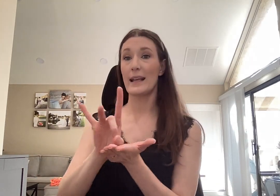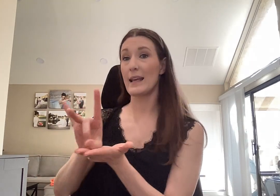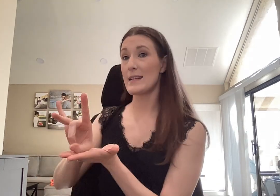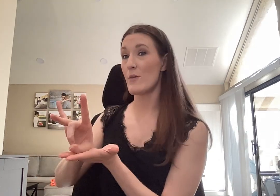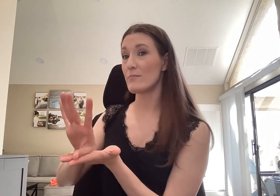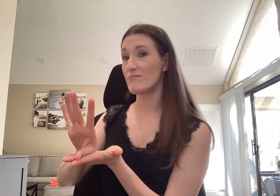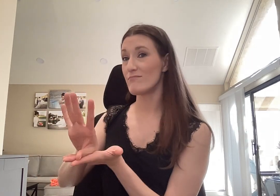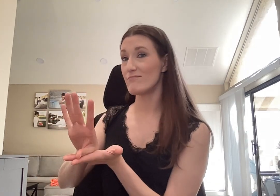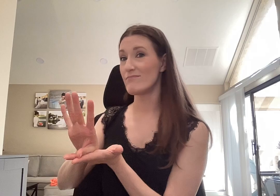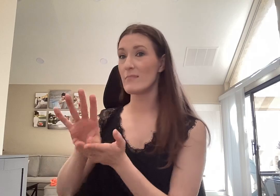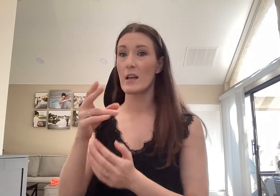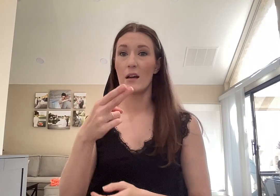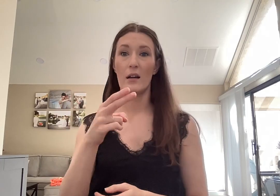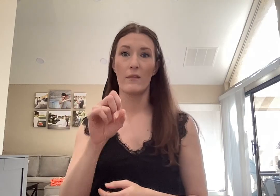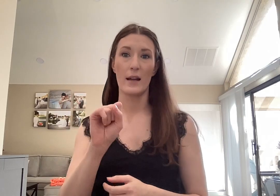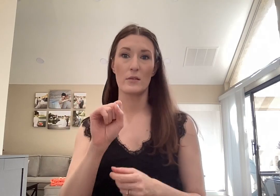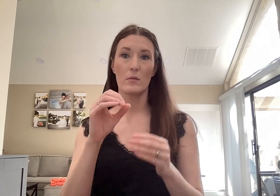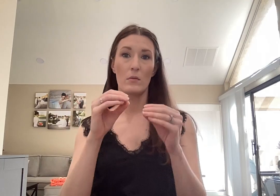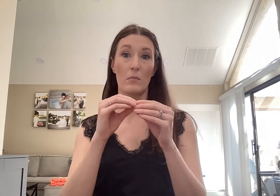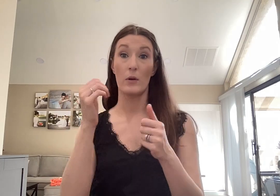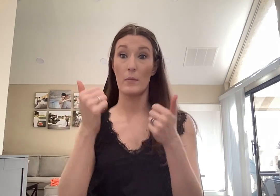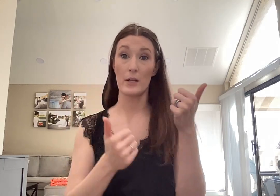Kicked out of high school, more which?